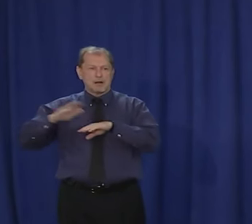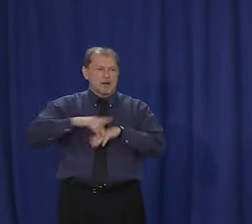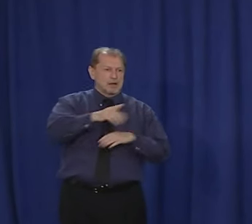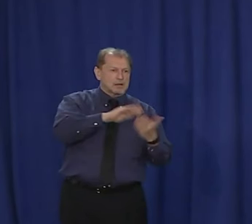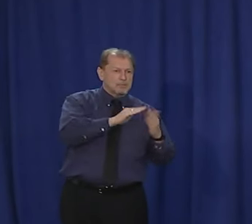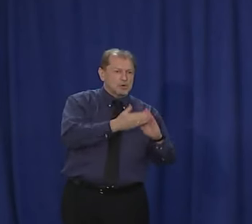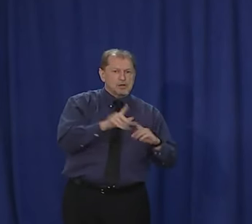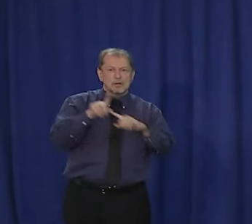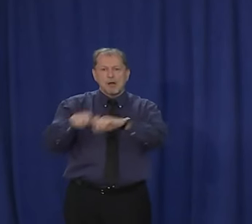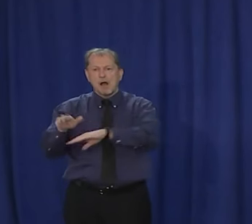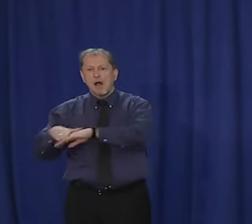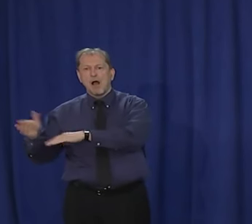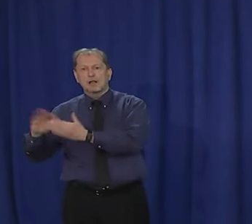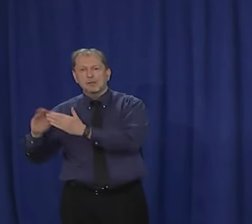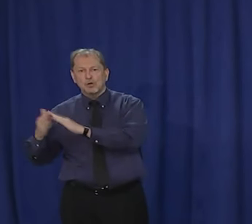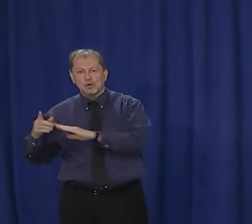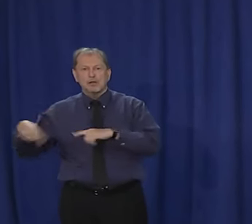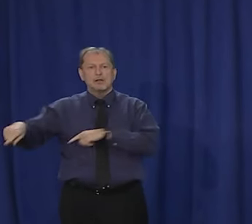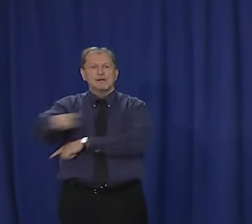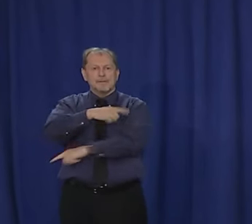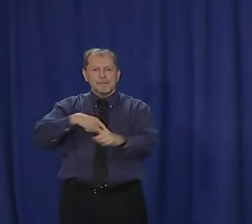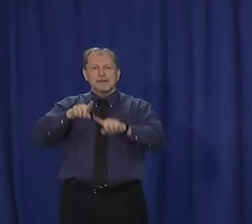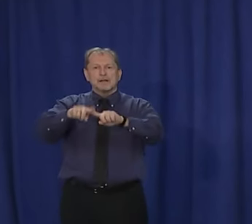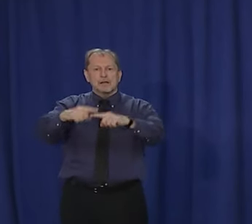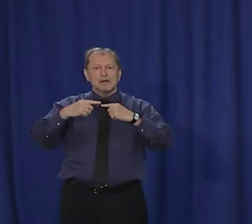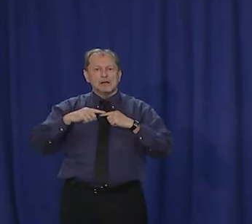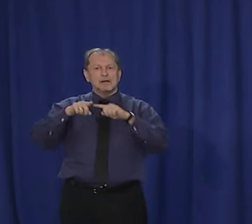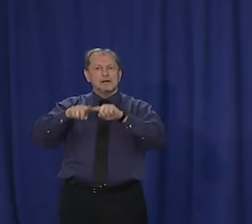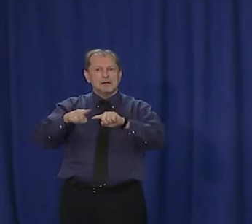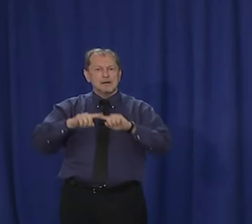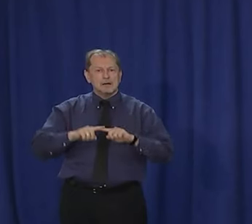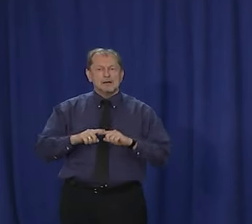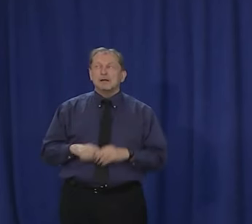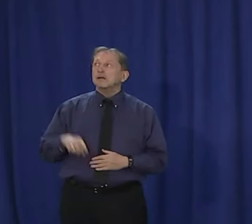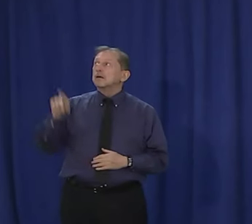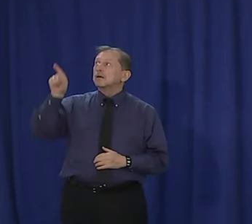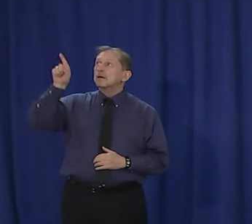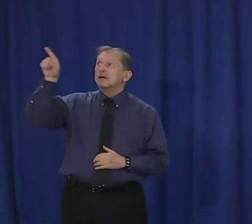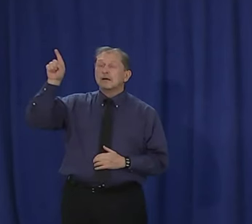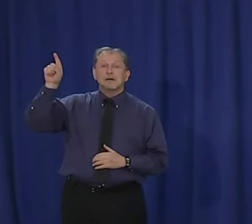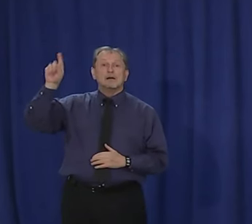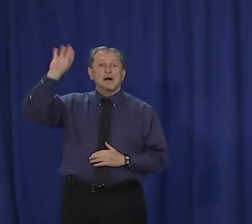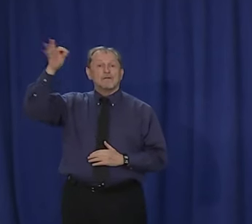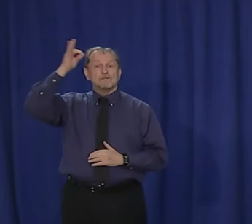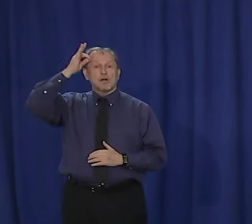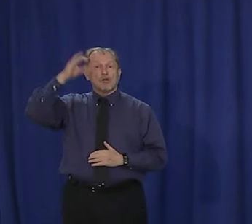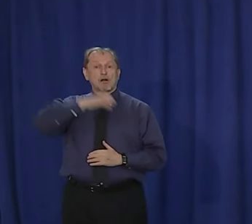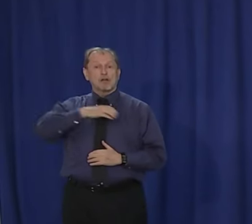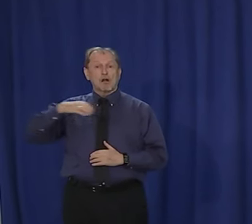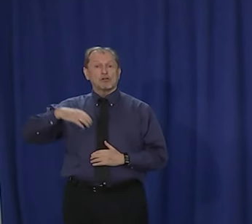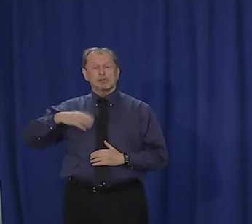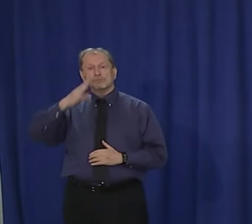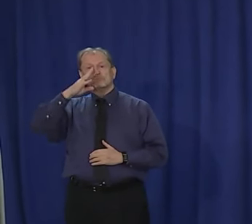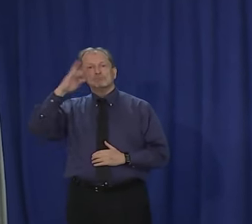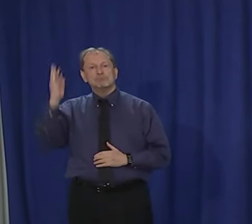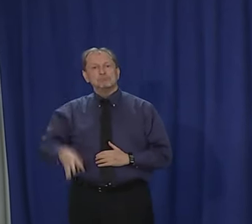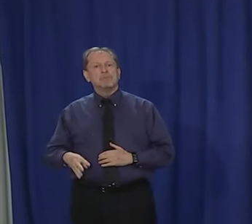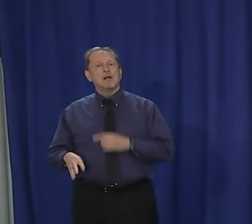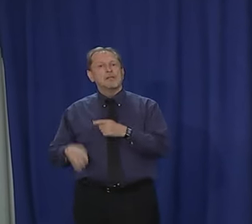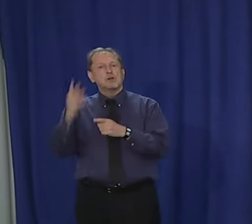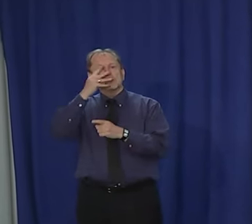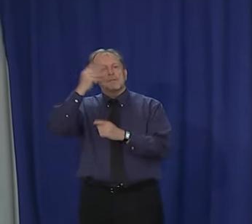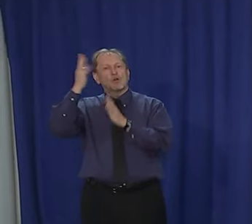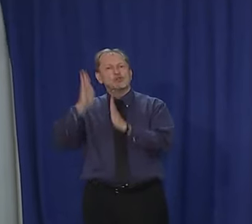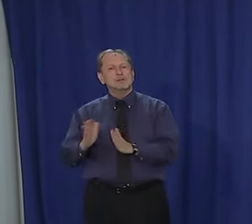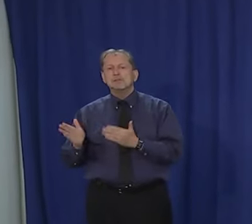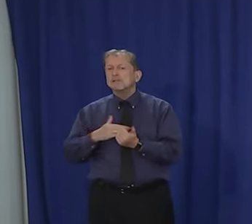Congress's response to this crisis has completely excluded the very immigrants that collectively pay billions of dollars of